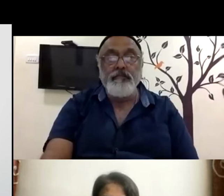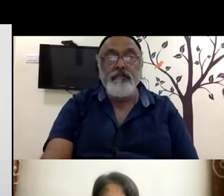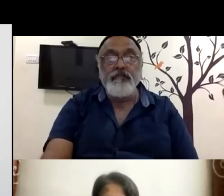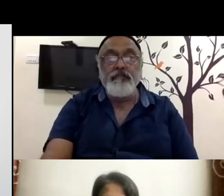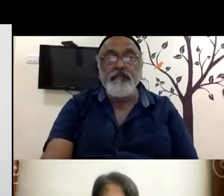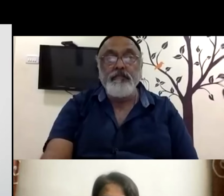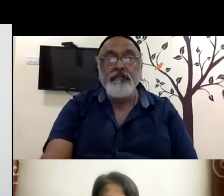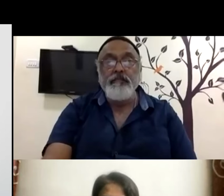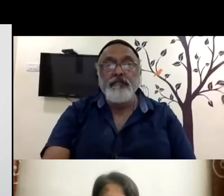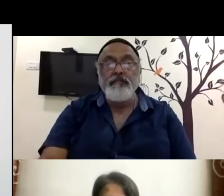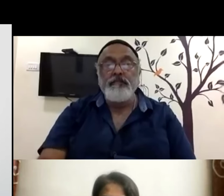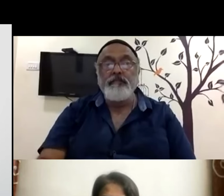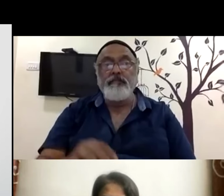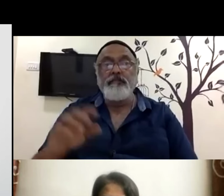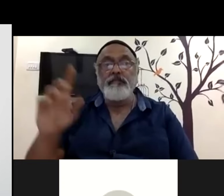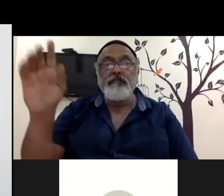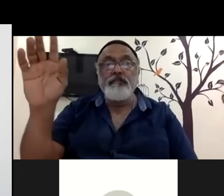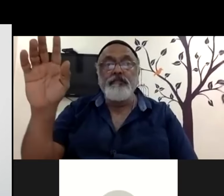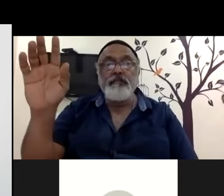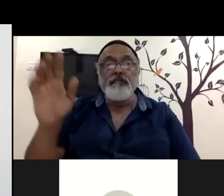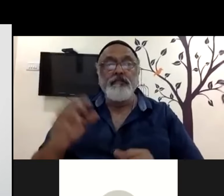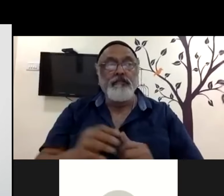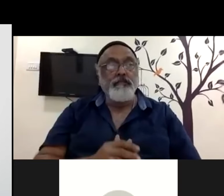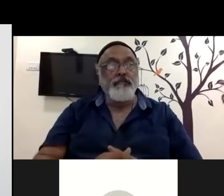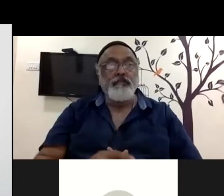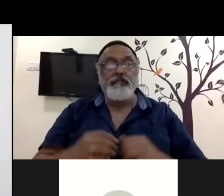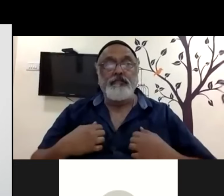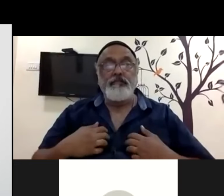example, an experimental research, which is